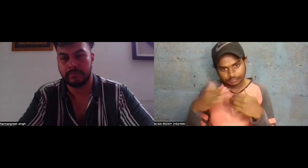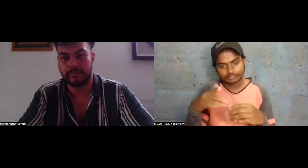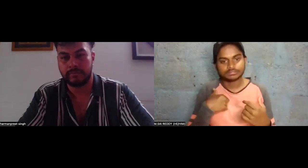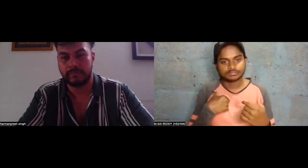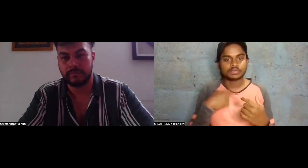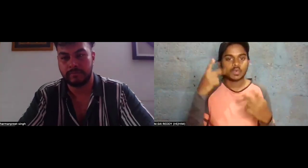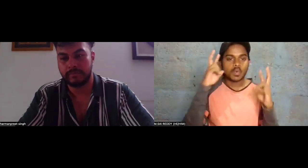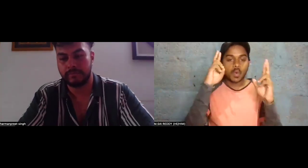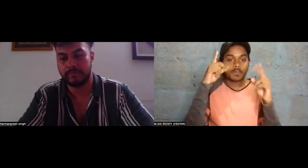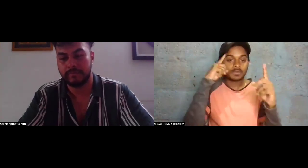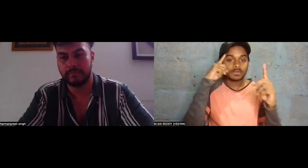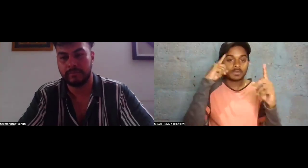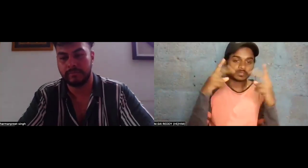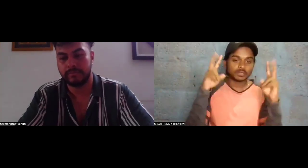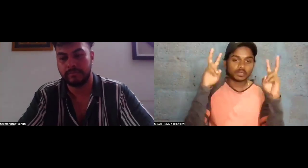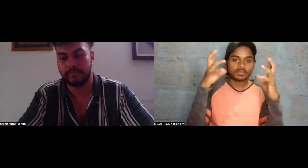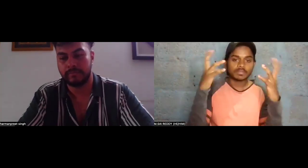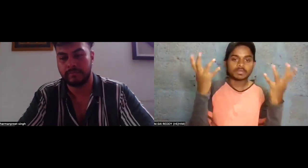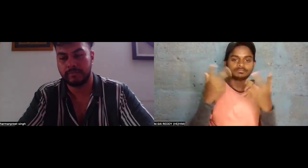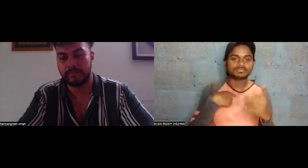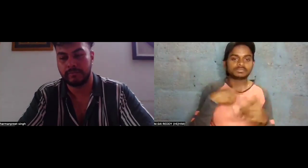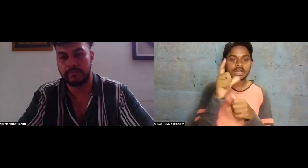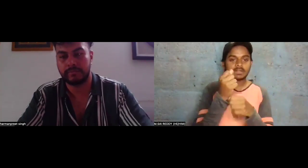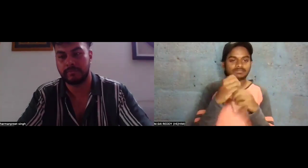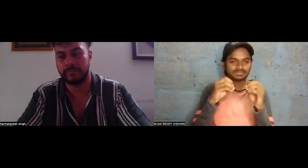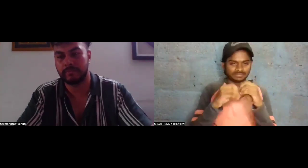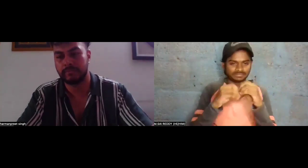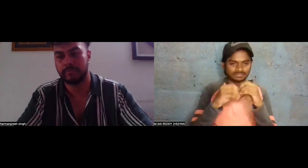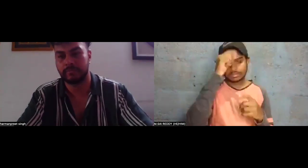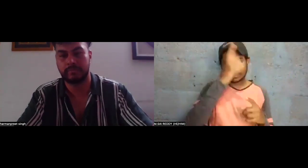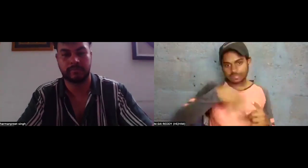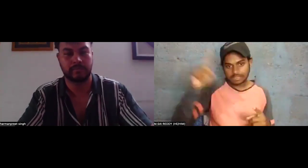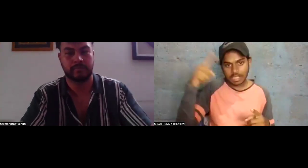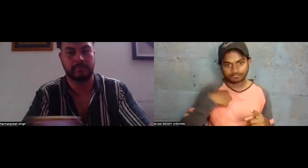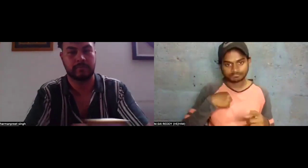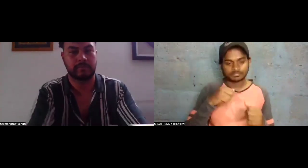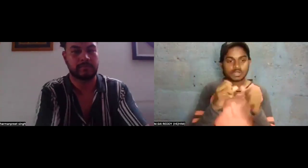and I will still work hard. And I'm hoping best